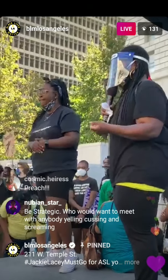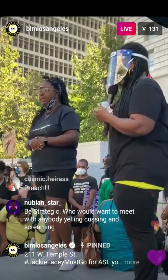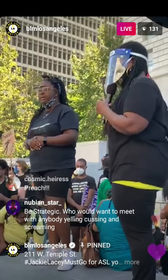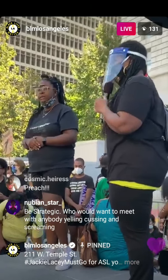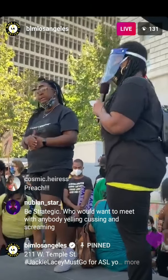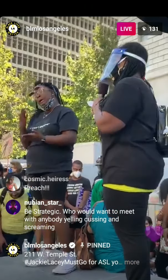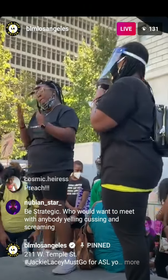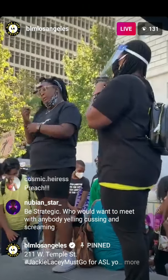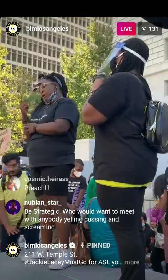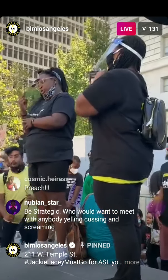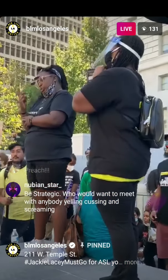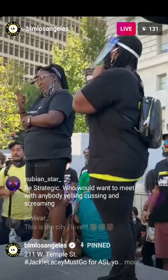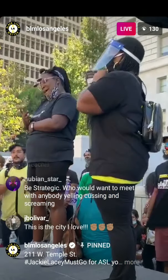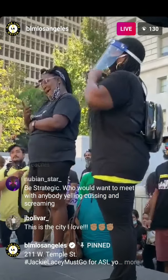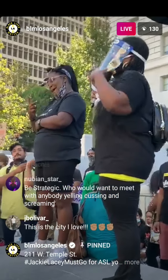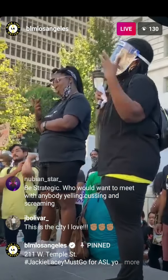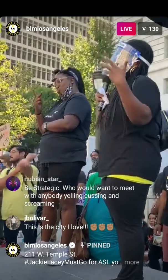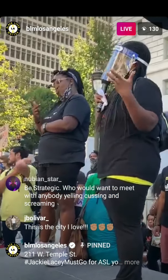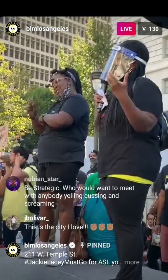about 2.5-3 years,